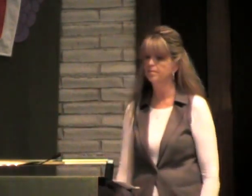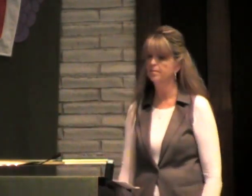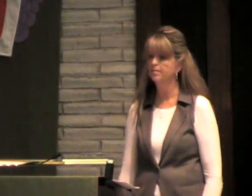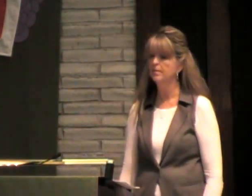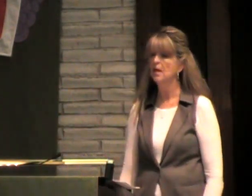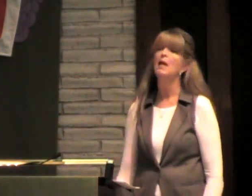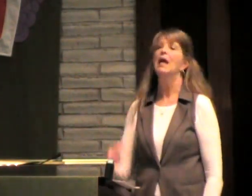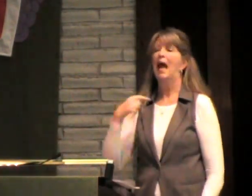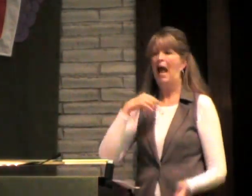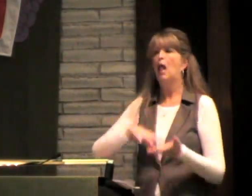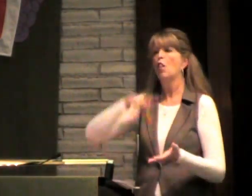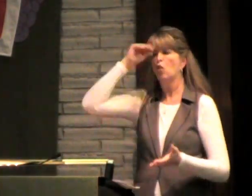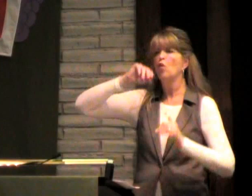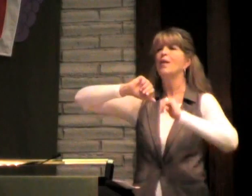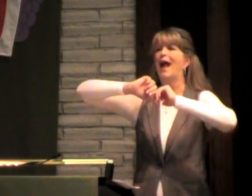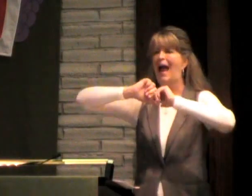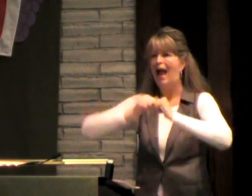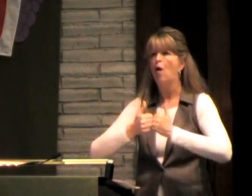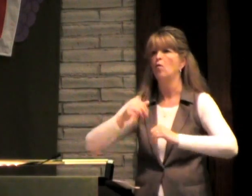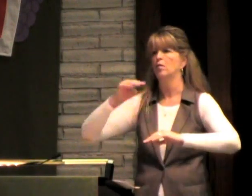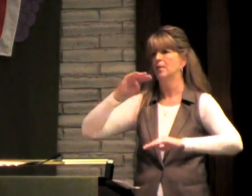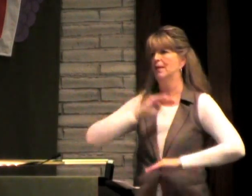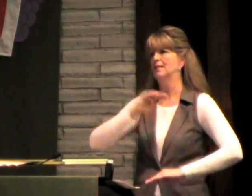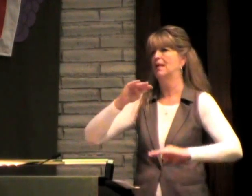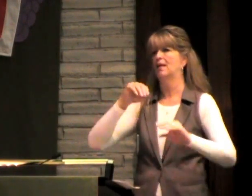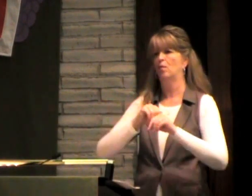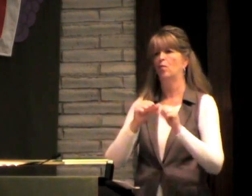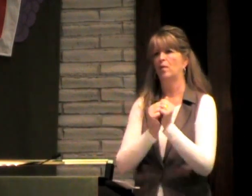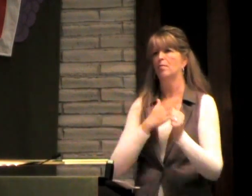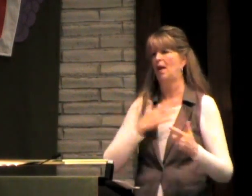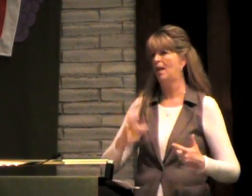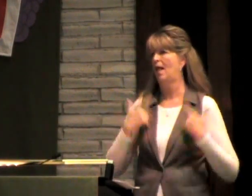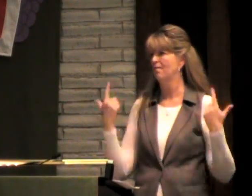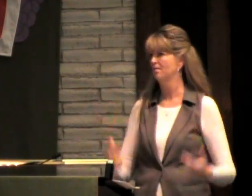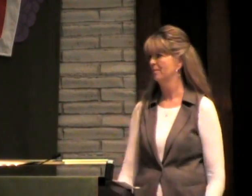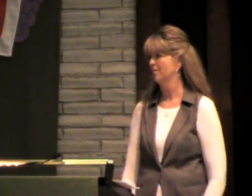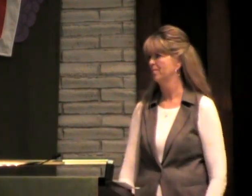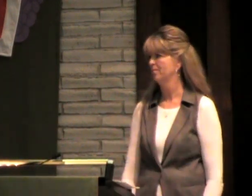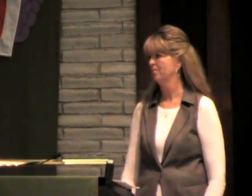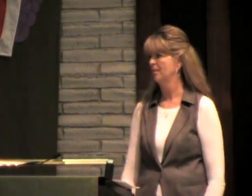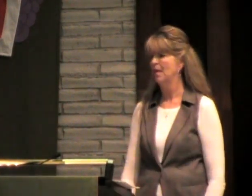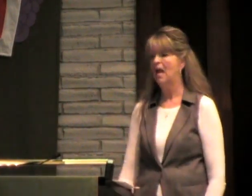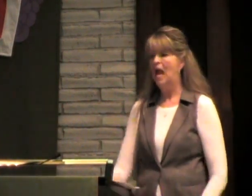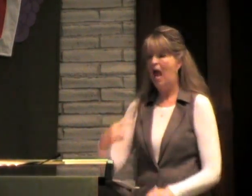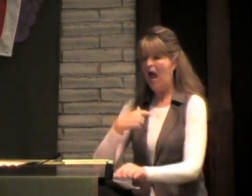You know what he said? He said, "I have learned how to be content with my life.